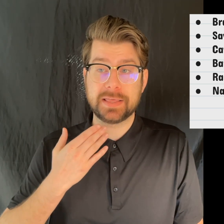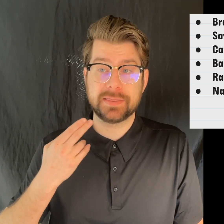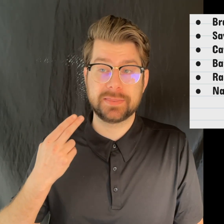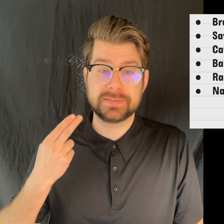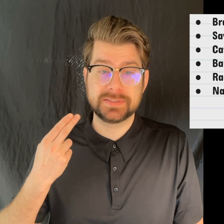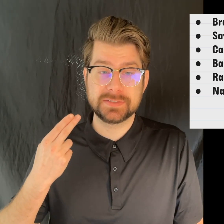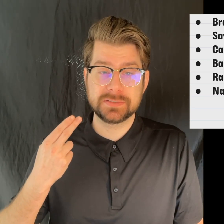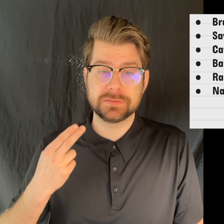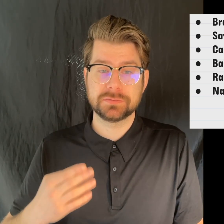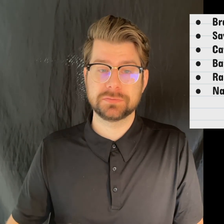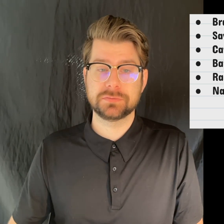baves,